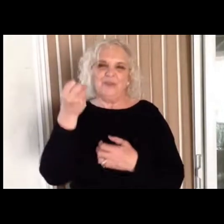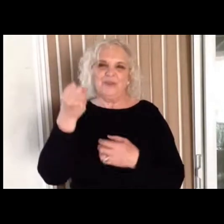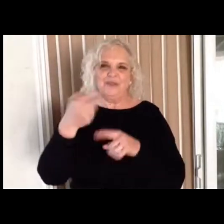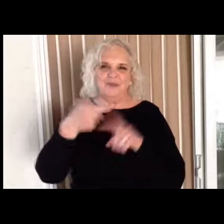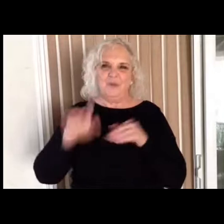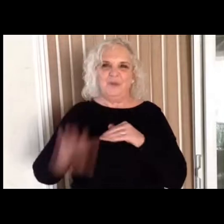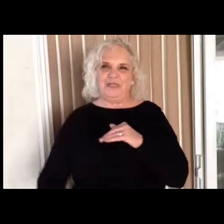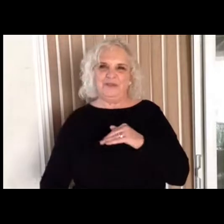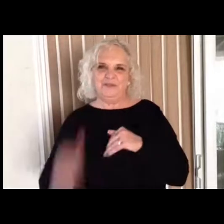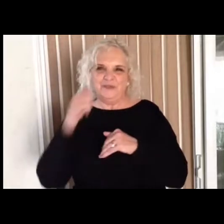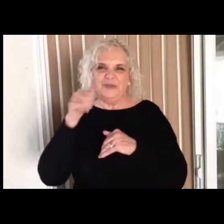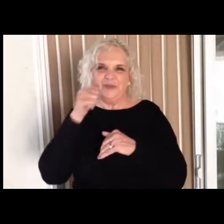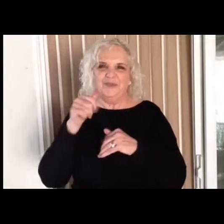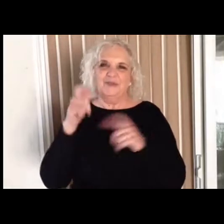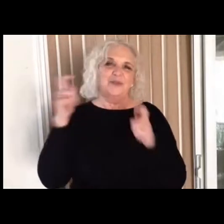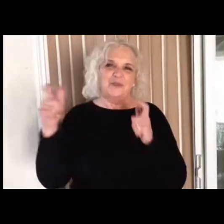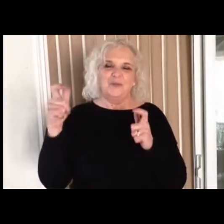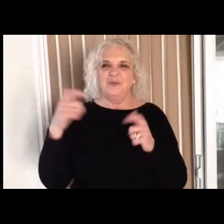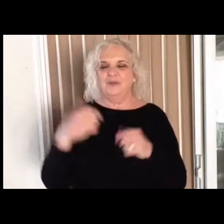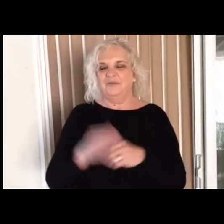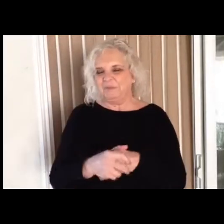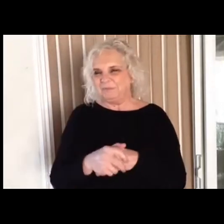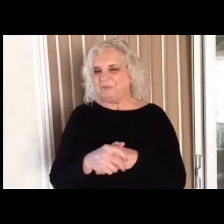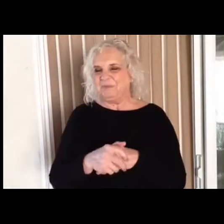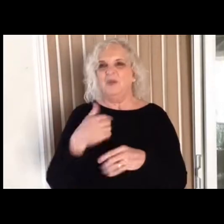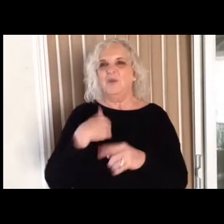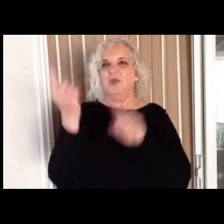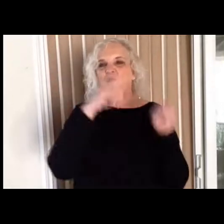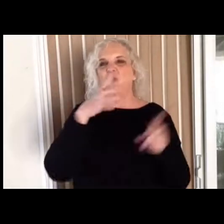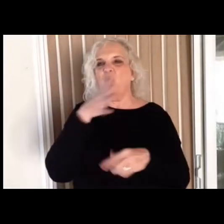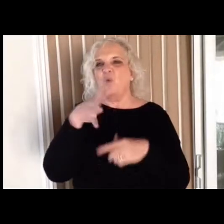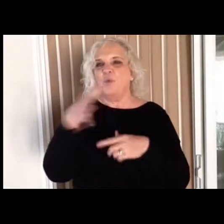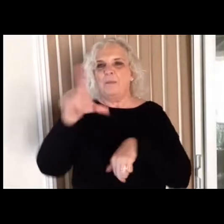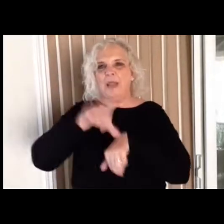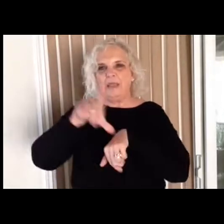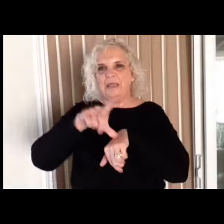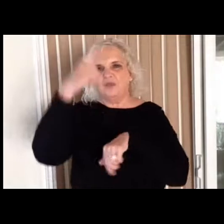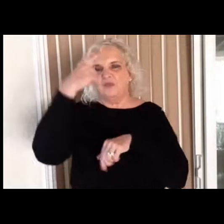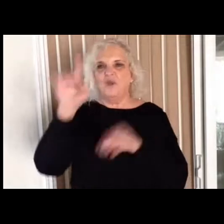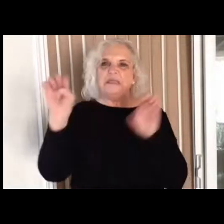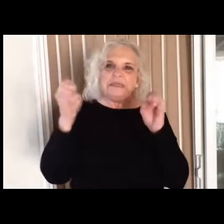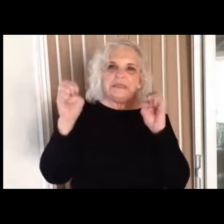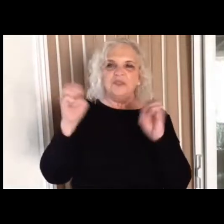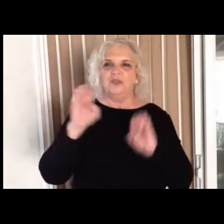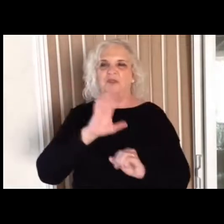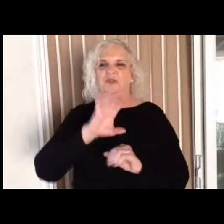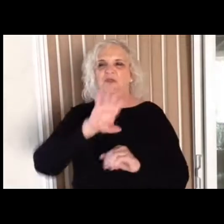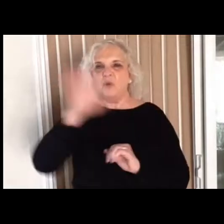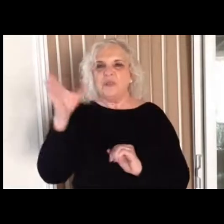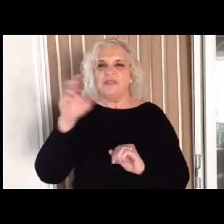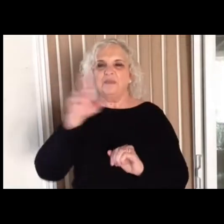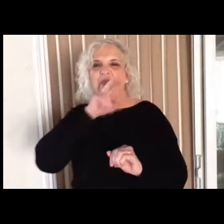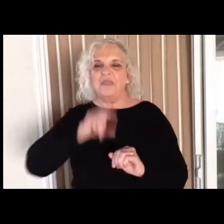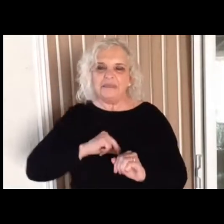huge. We would go to Grandma Lynch's house for Easter and for Christmas,